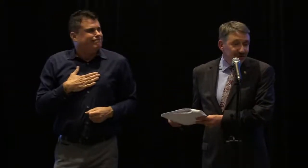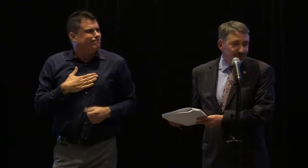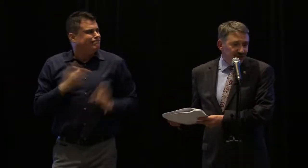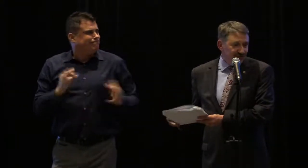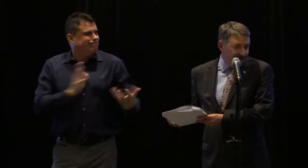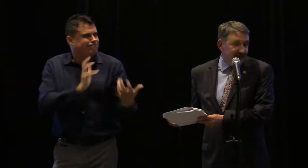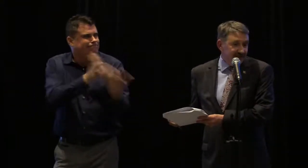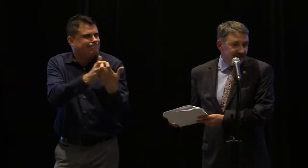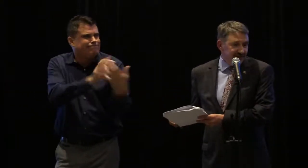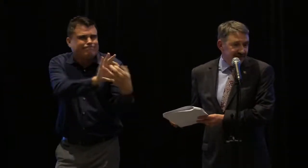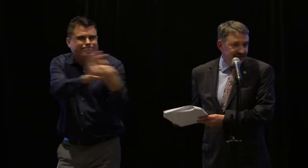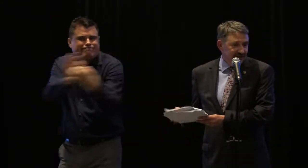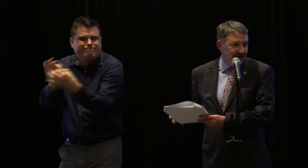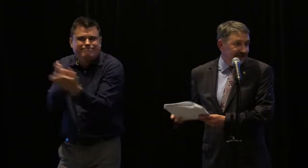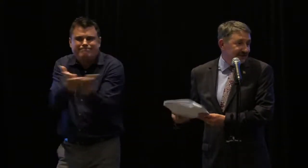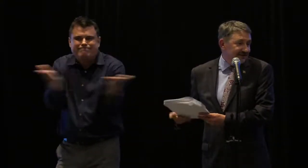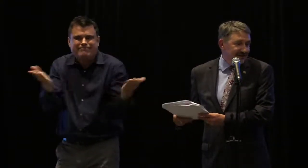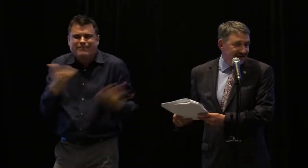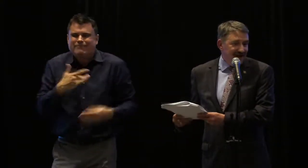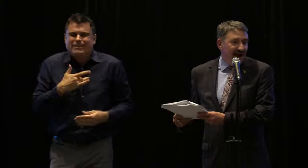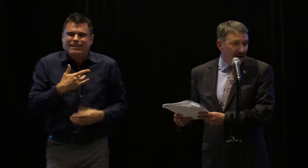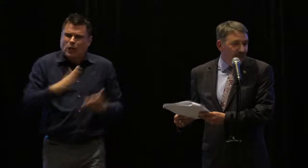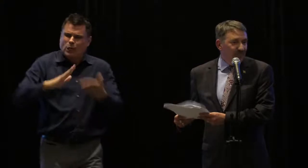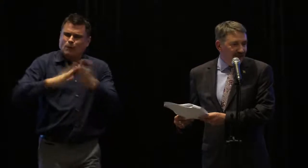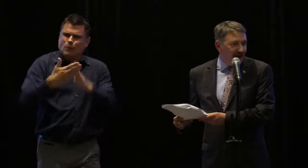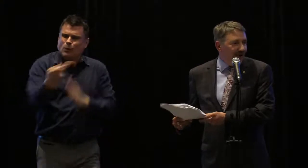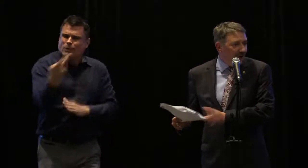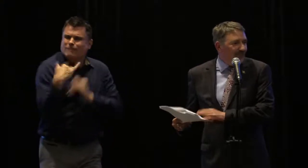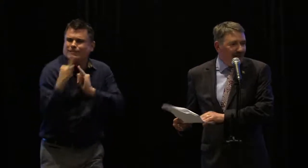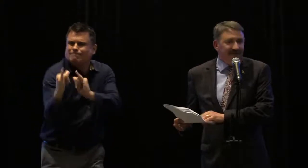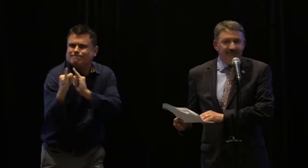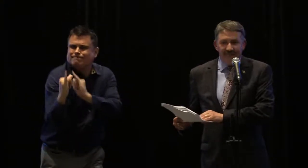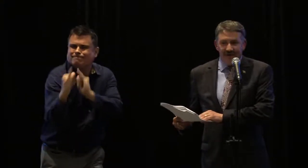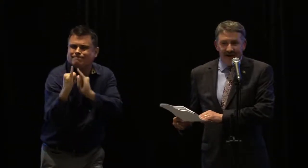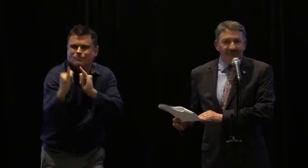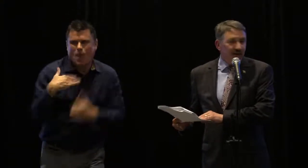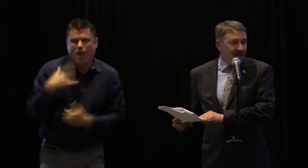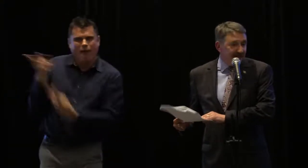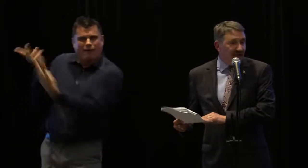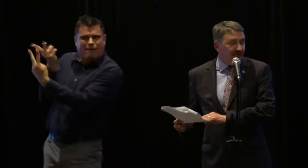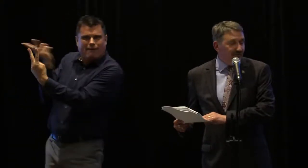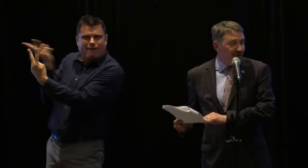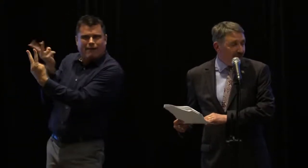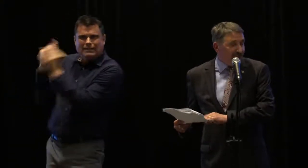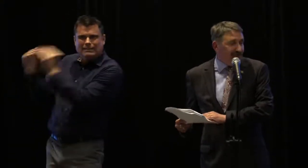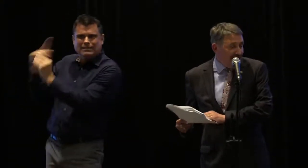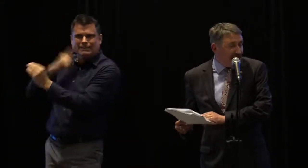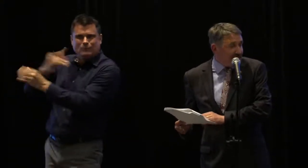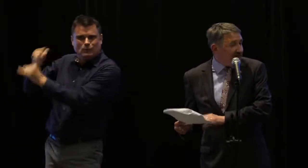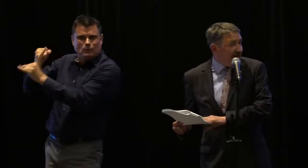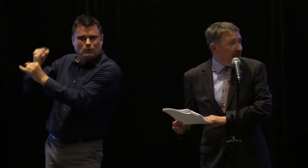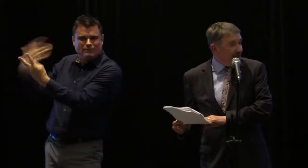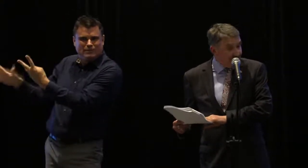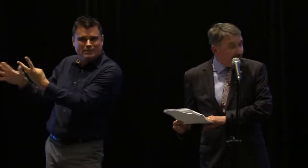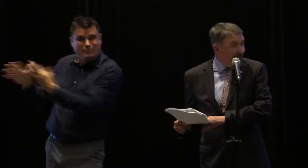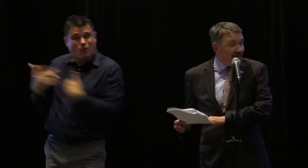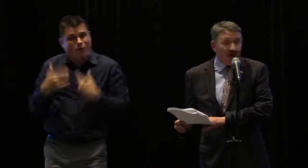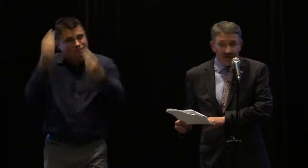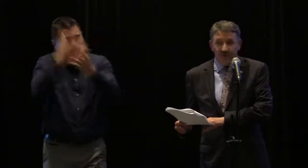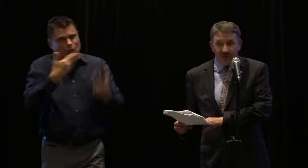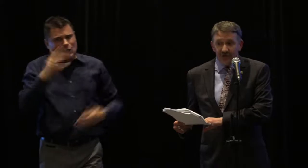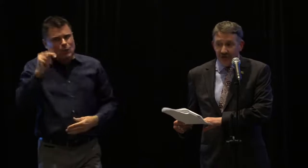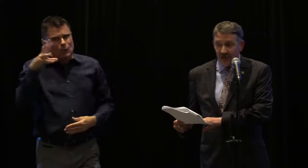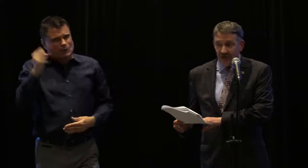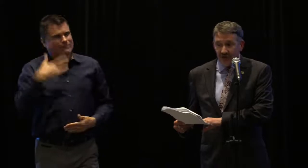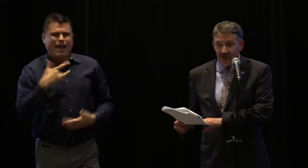good news with friends. And I hope that everyone here recognizes that we do have a